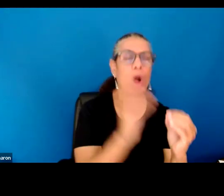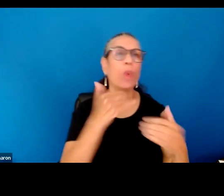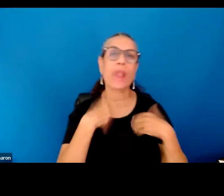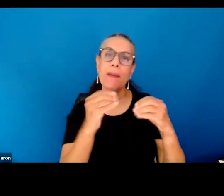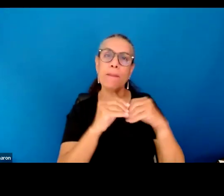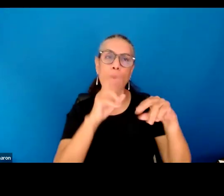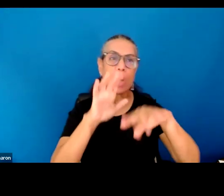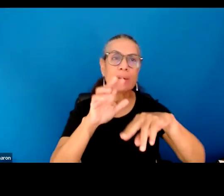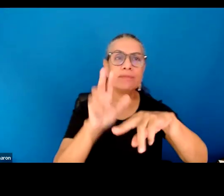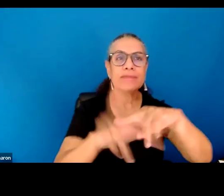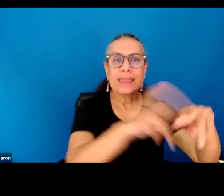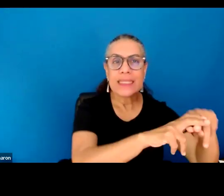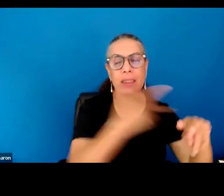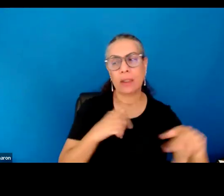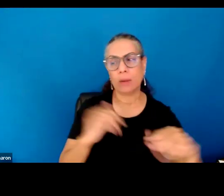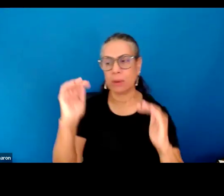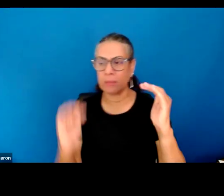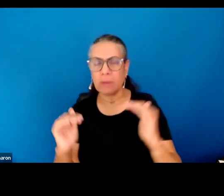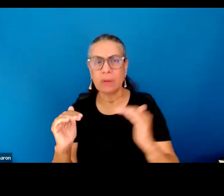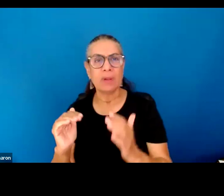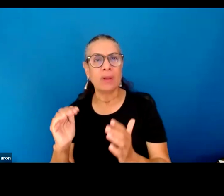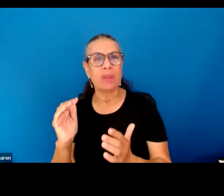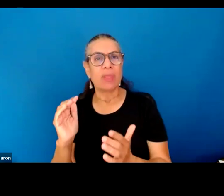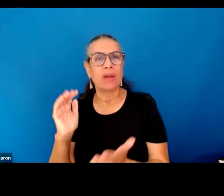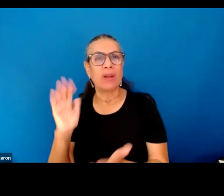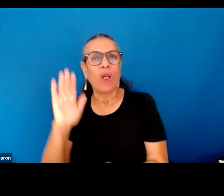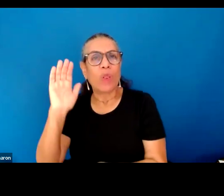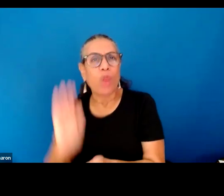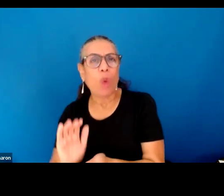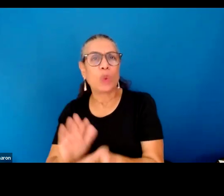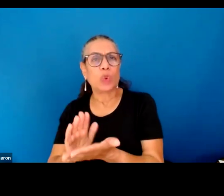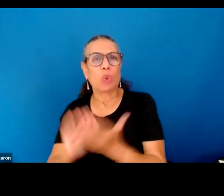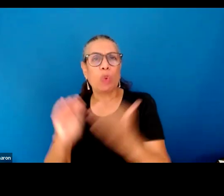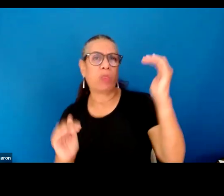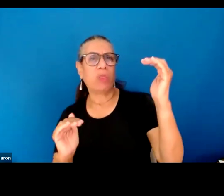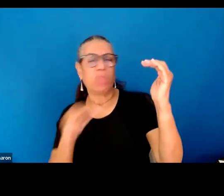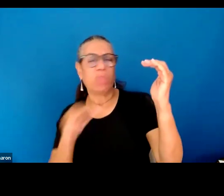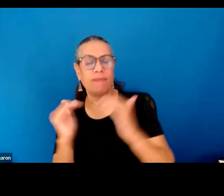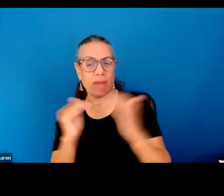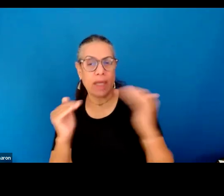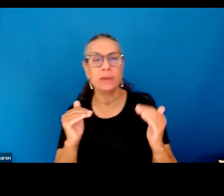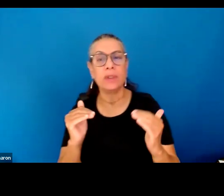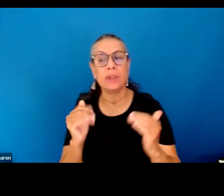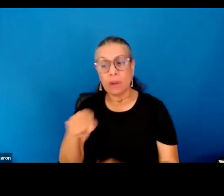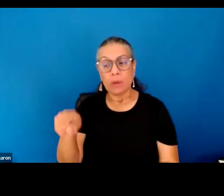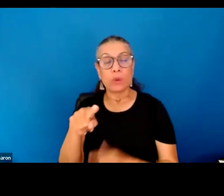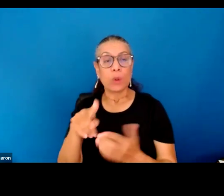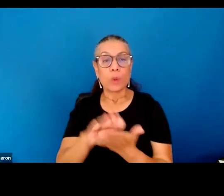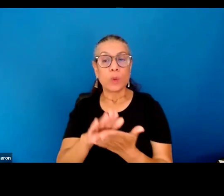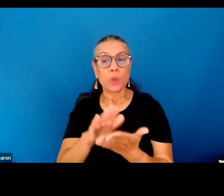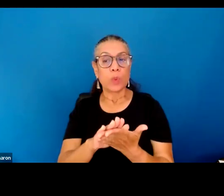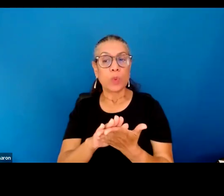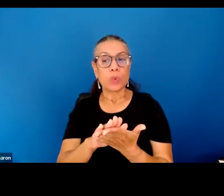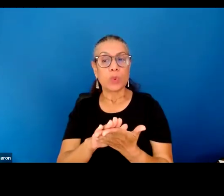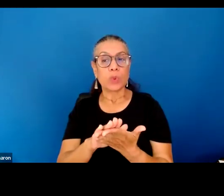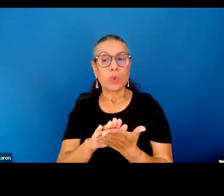slots versus the lower income schools at those schools getting 10 points. That doesn't seem fair. Note that none of those schools,